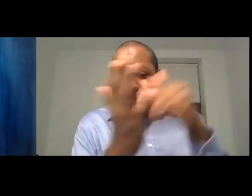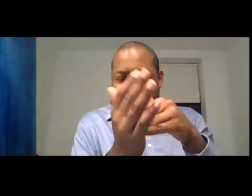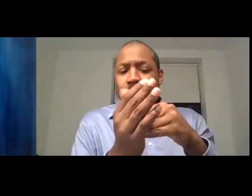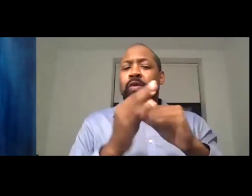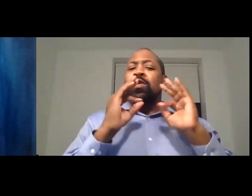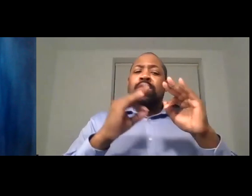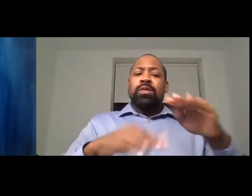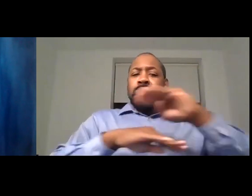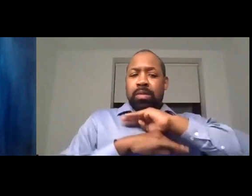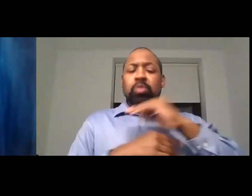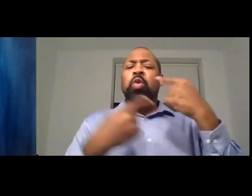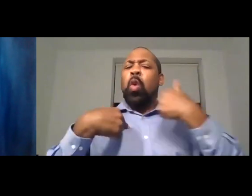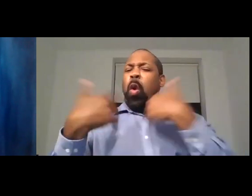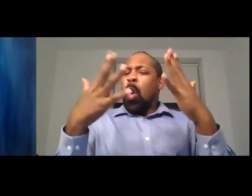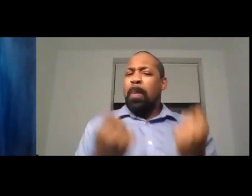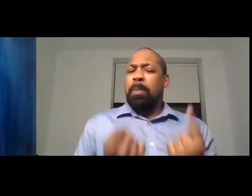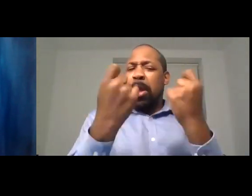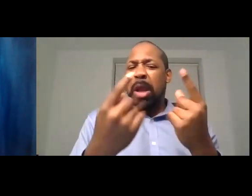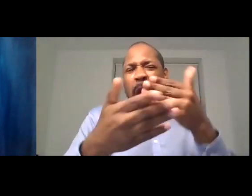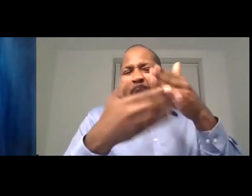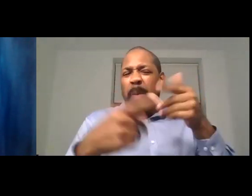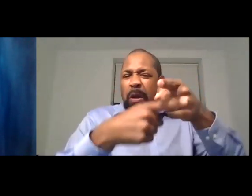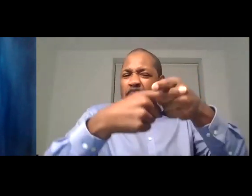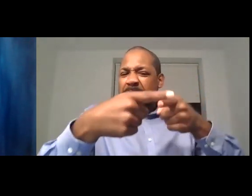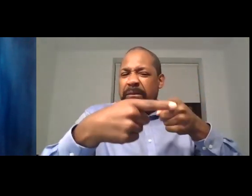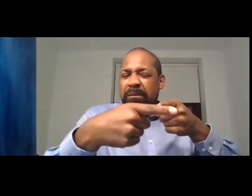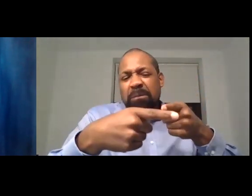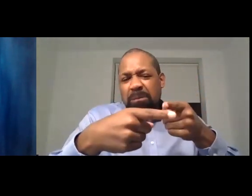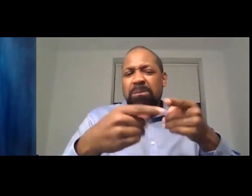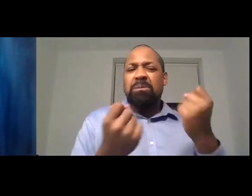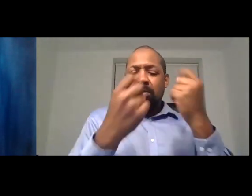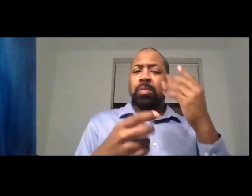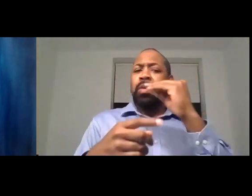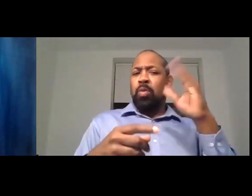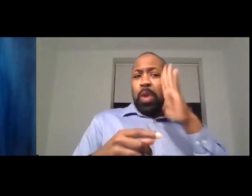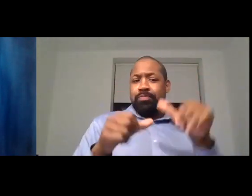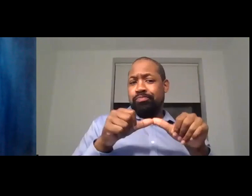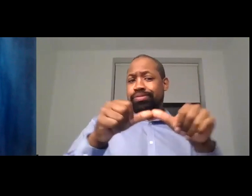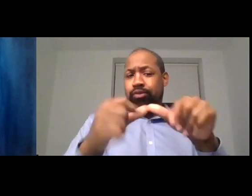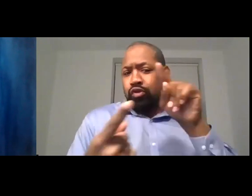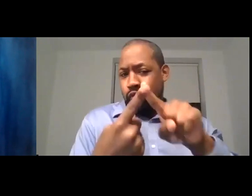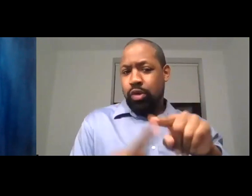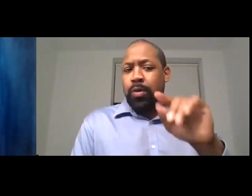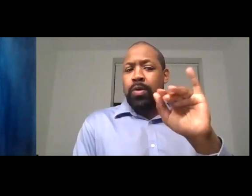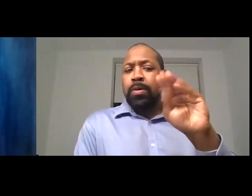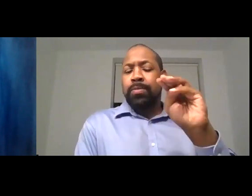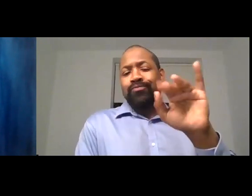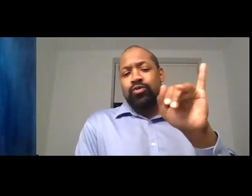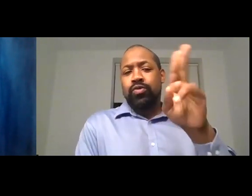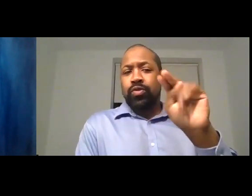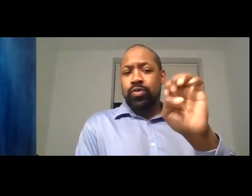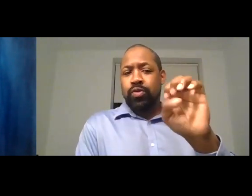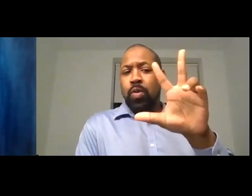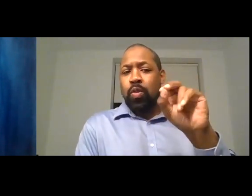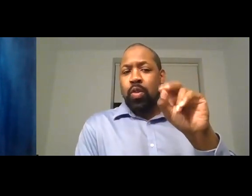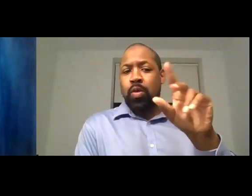careful. So looking at the current budget, we're satisfied with where we've at and how we've been spending. So